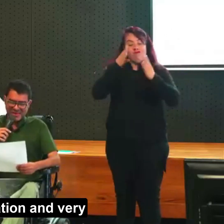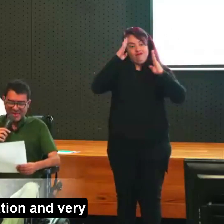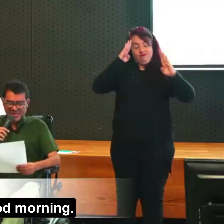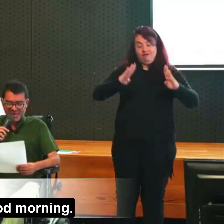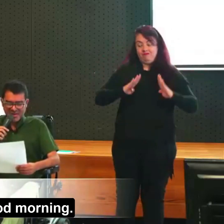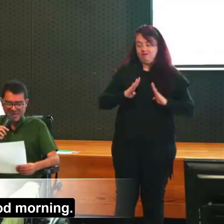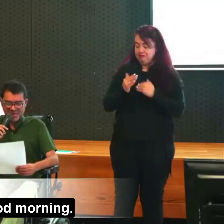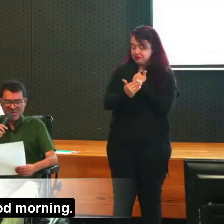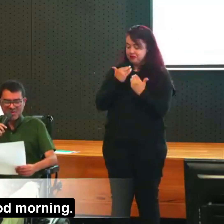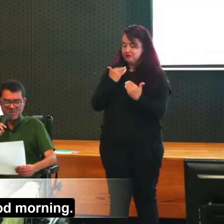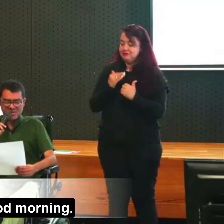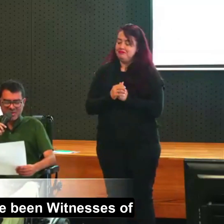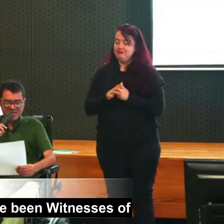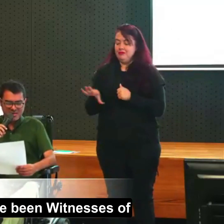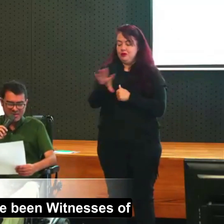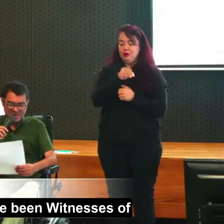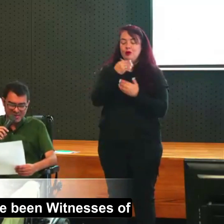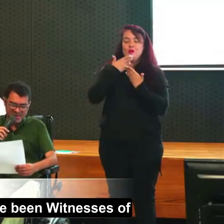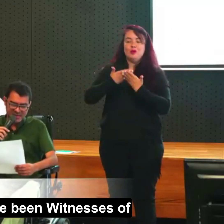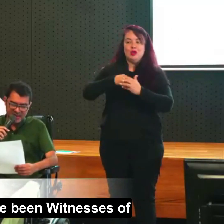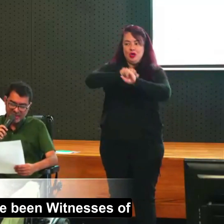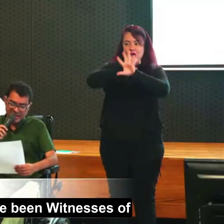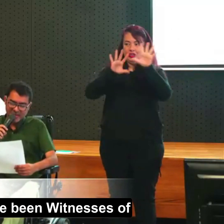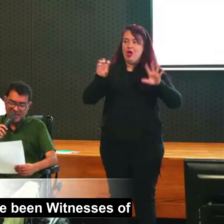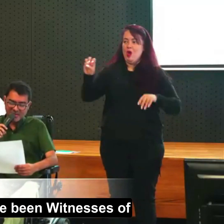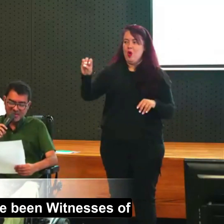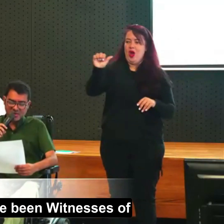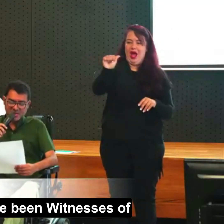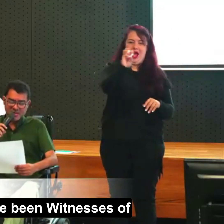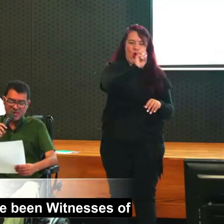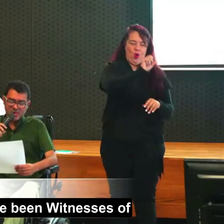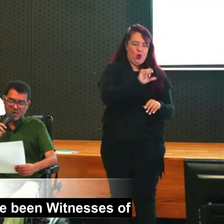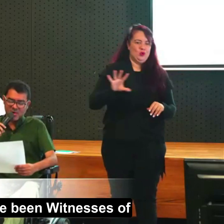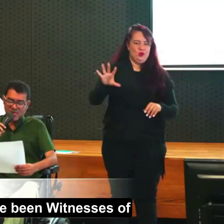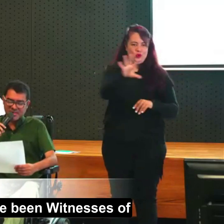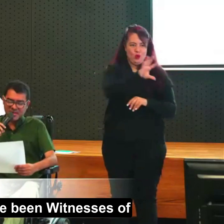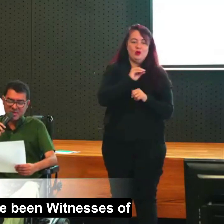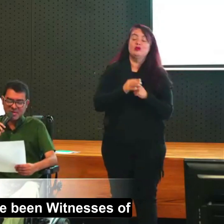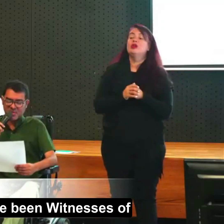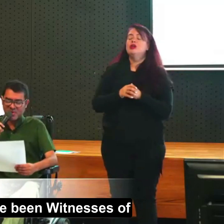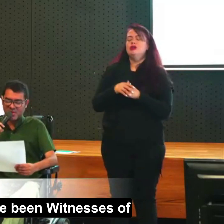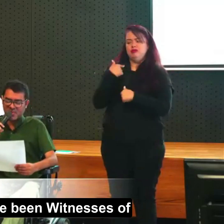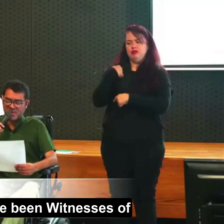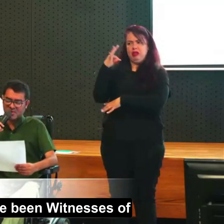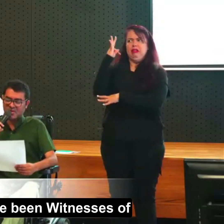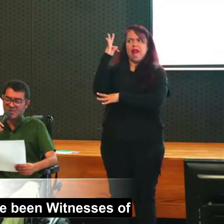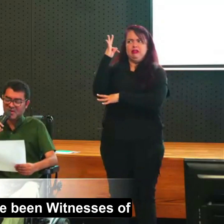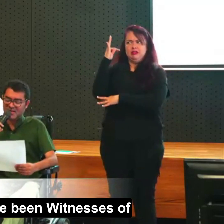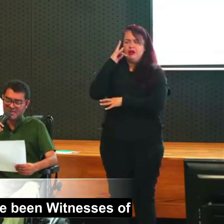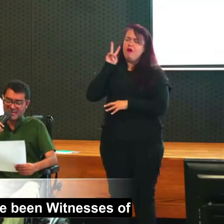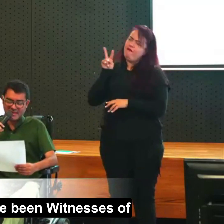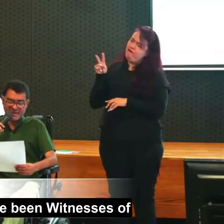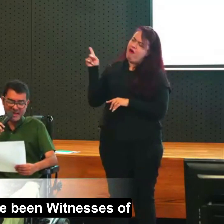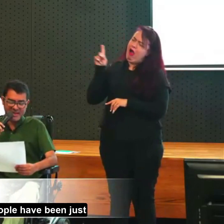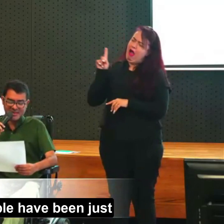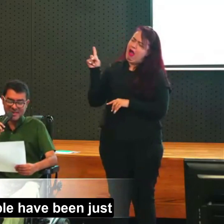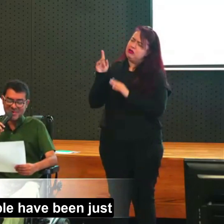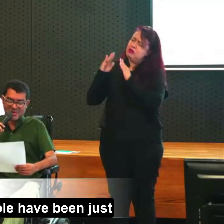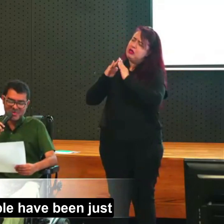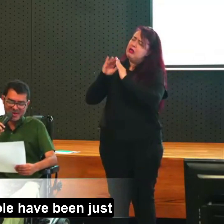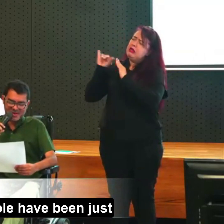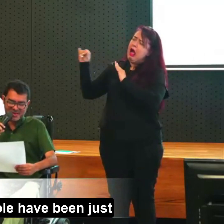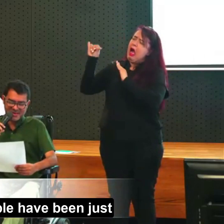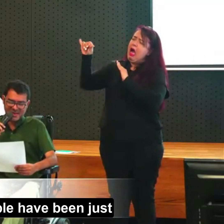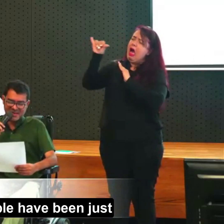and very good morning for all of you. We have been witnesses of